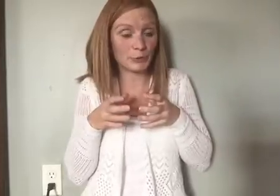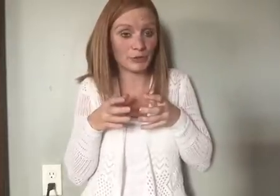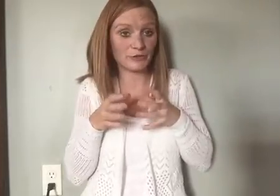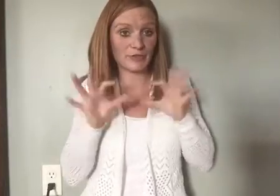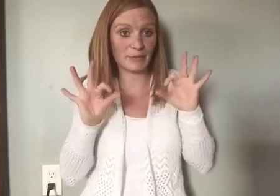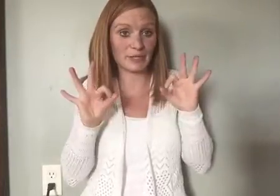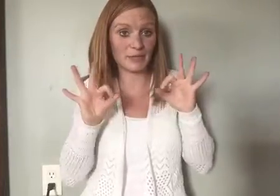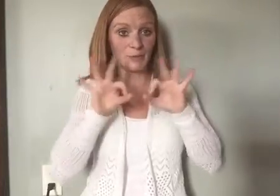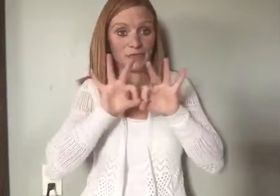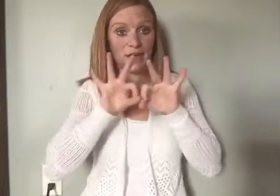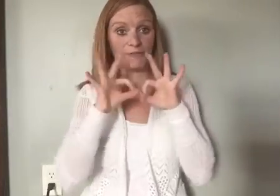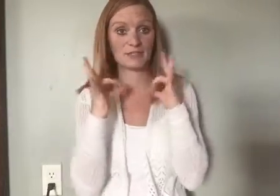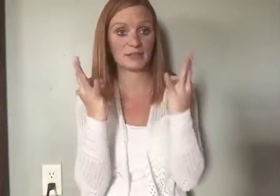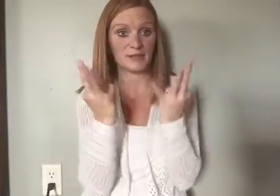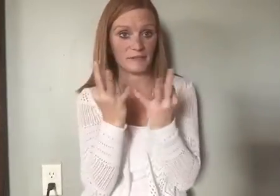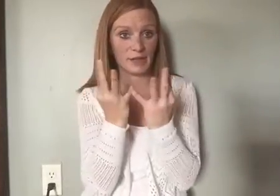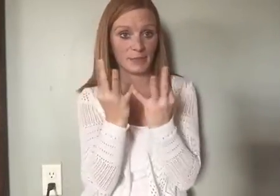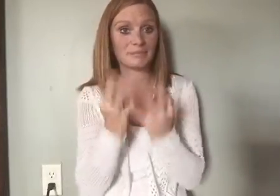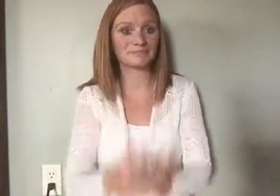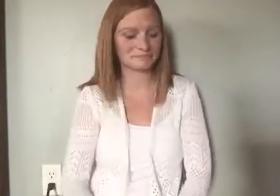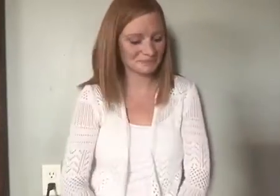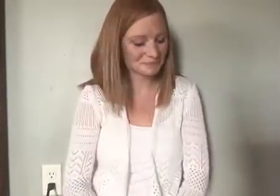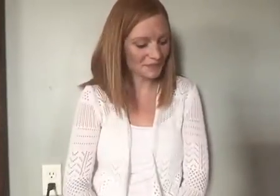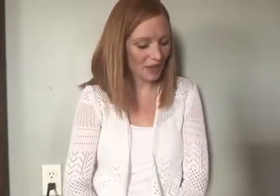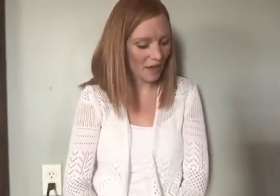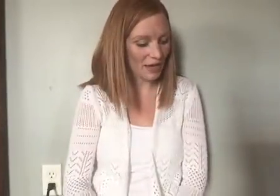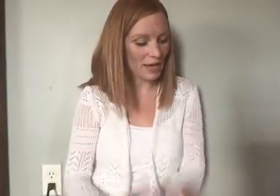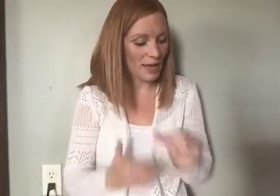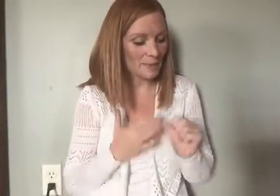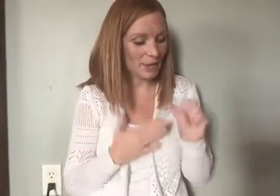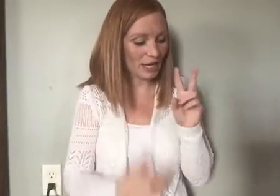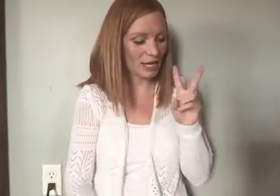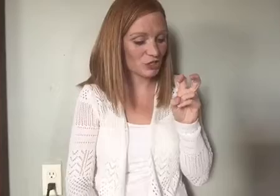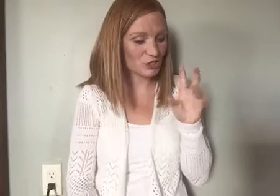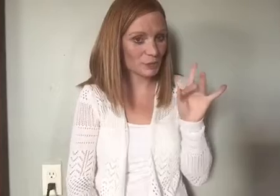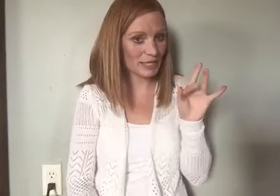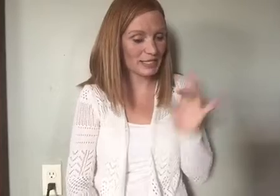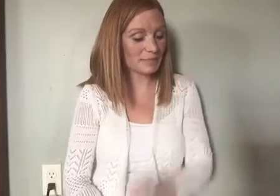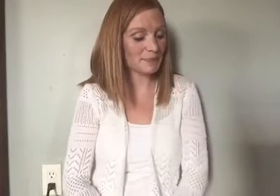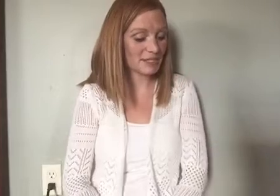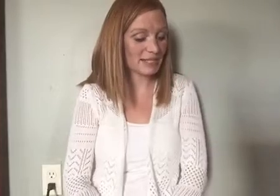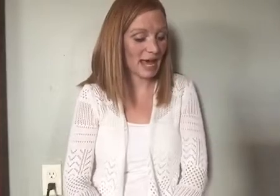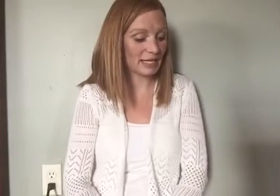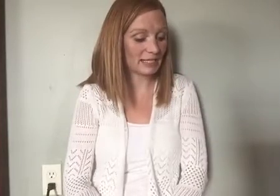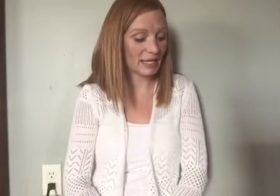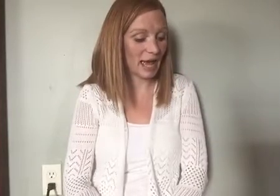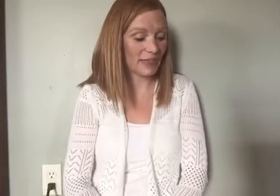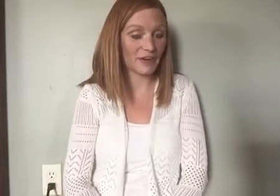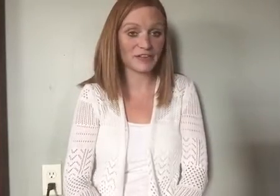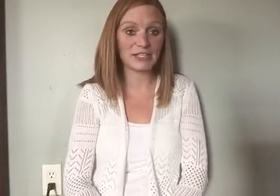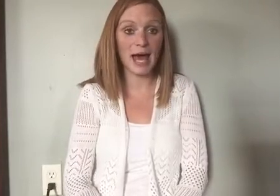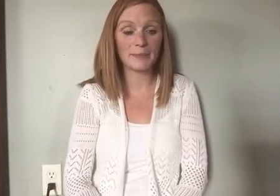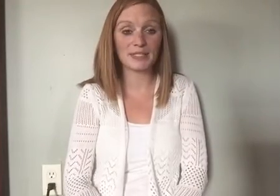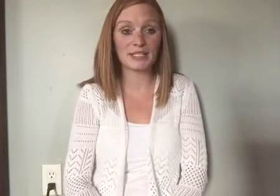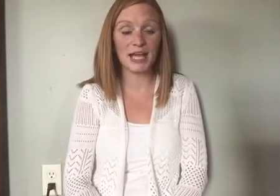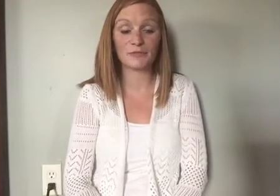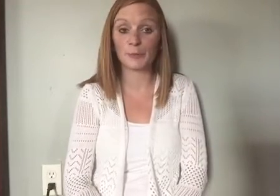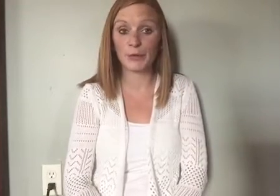your family with F's, family. All right, page 218, the sign there at the top is the sign for